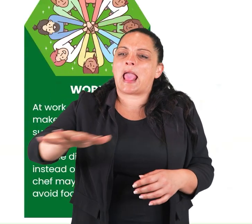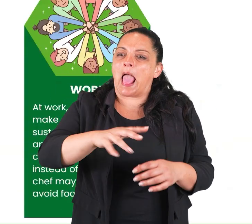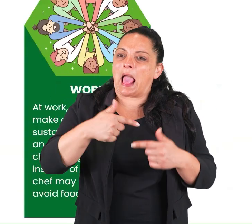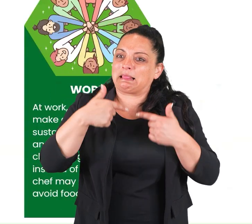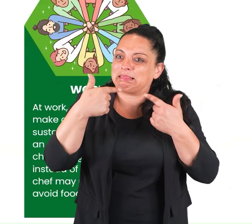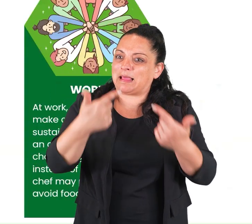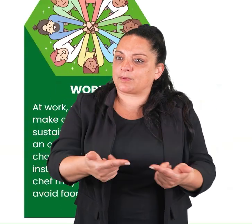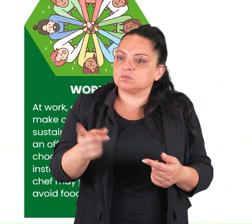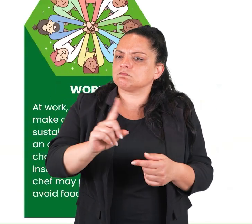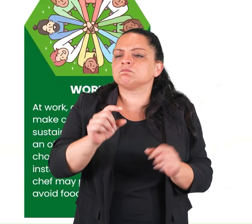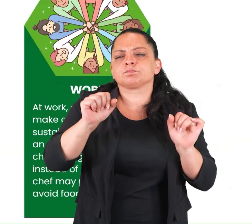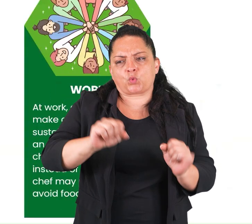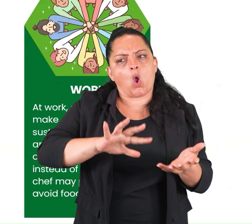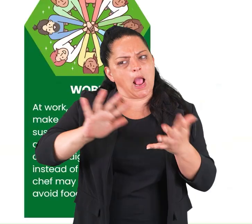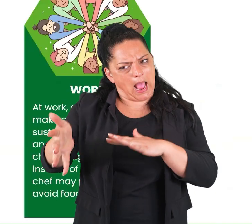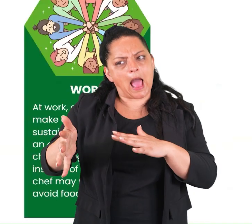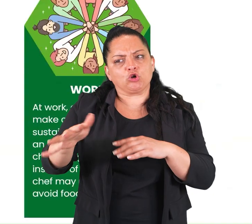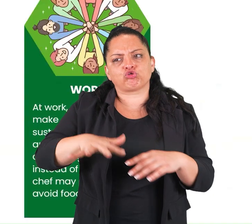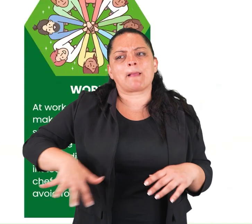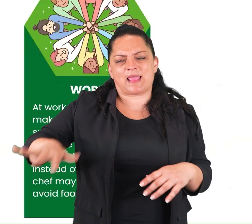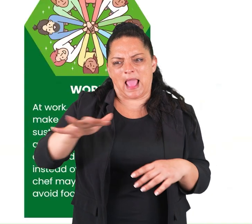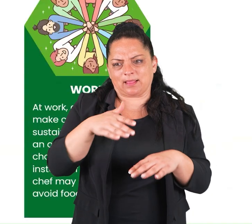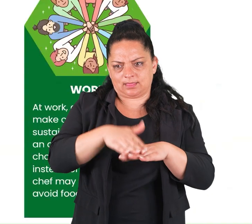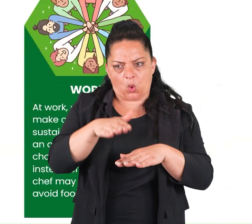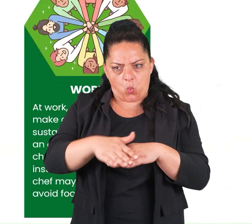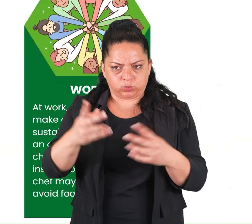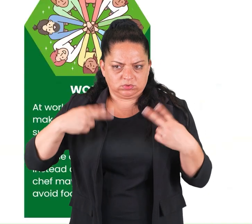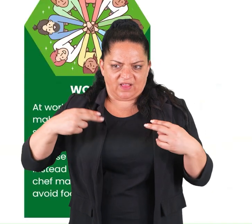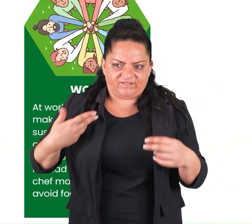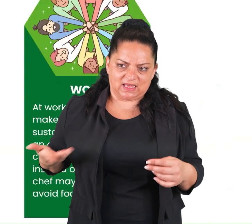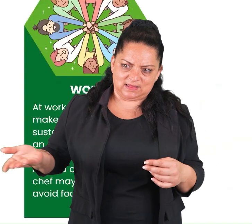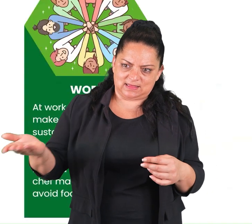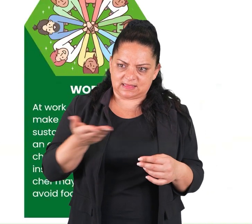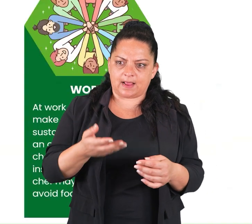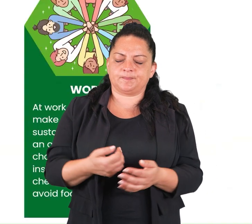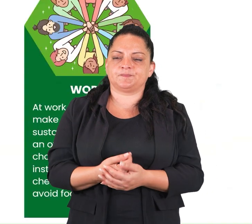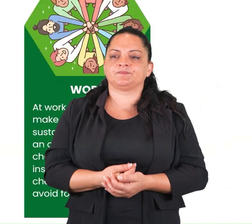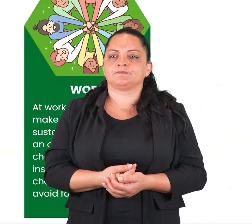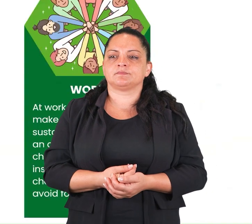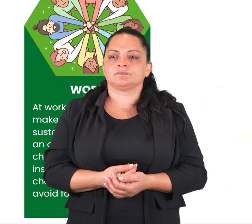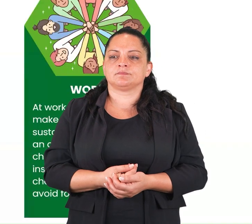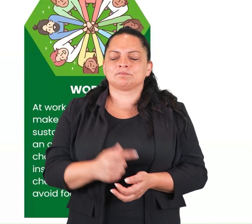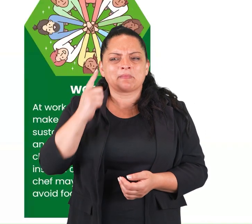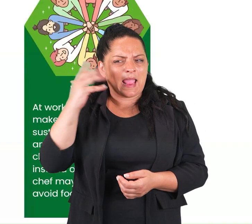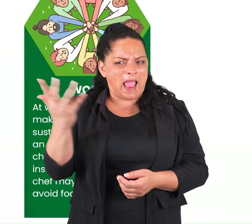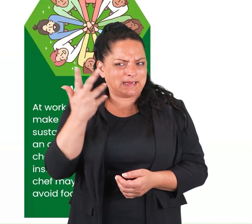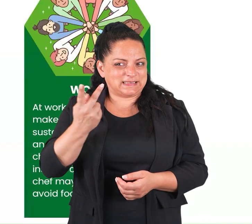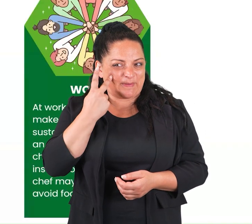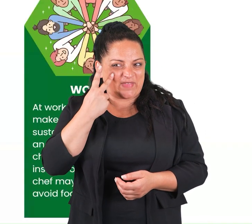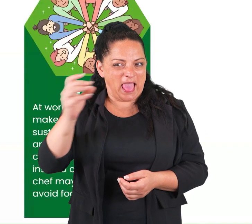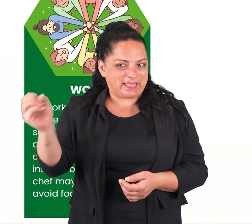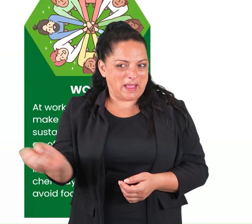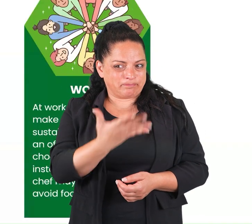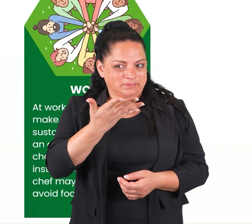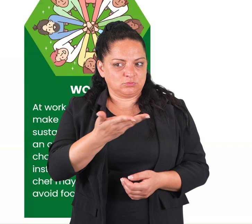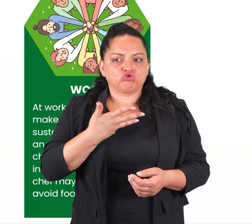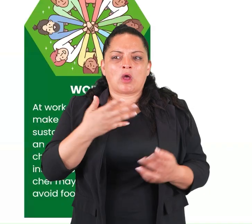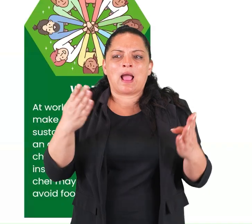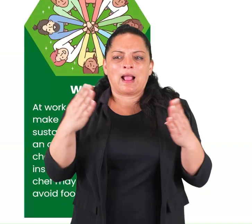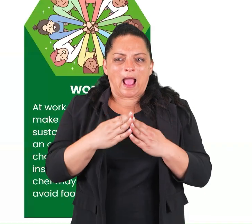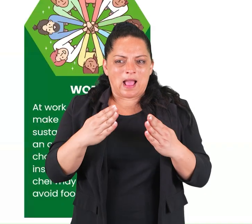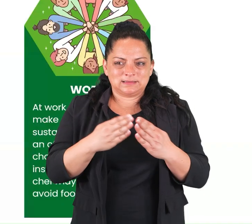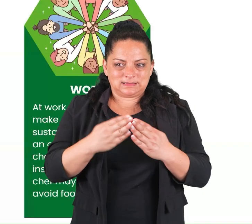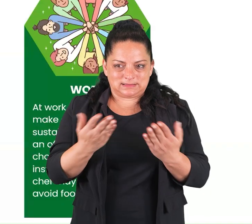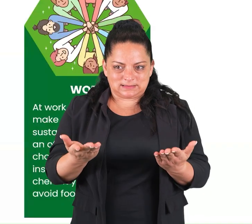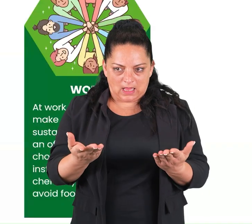environment, but we can apply them in many other sectors of our lives. For example, here we can see